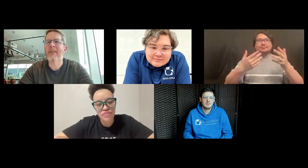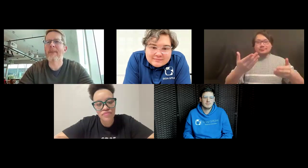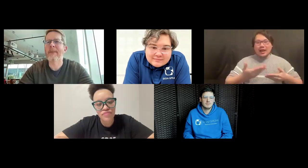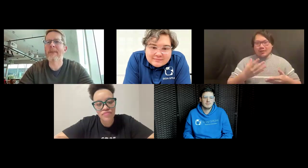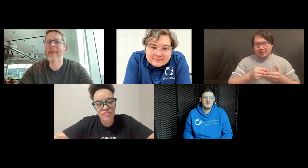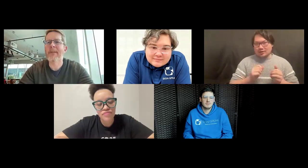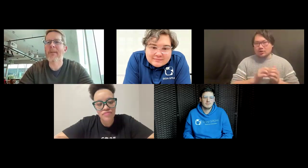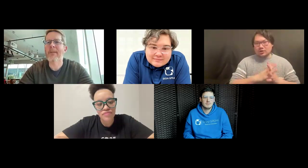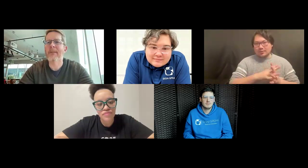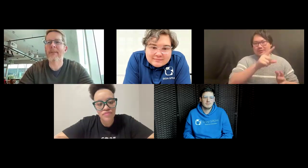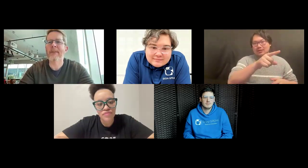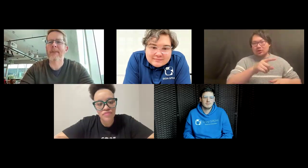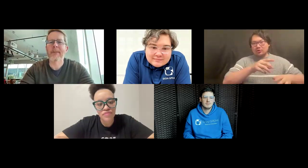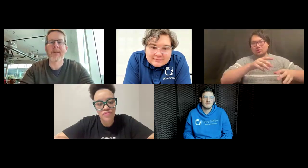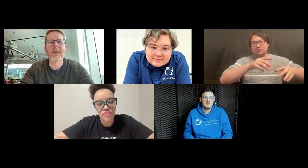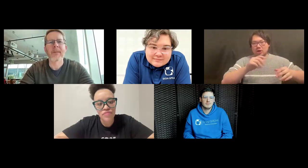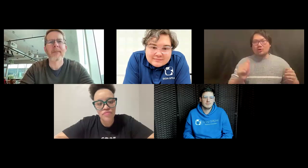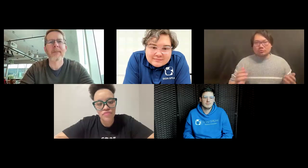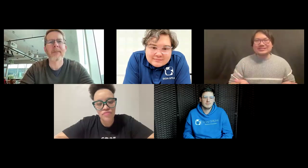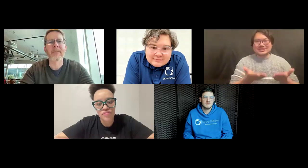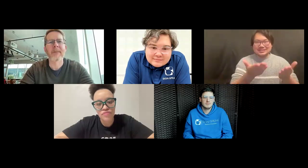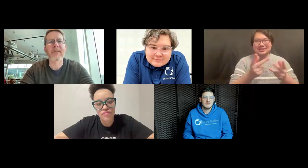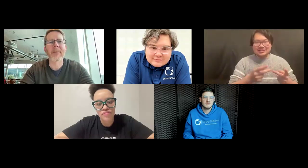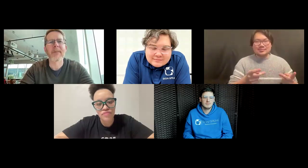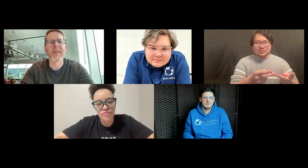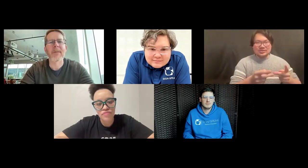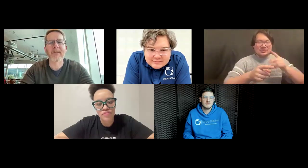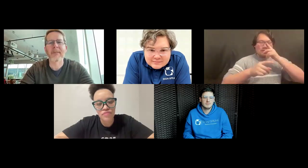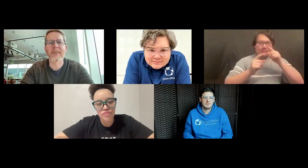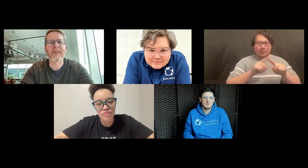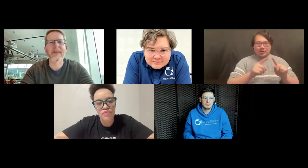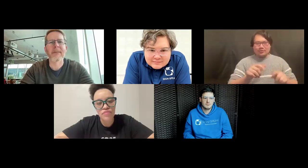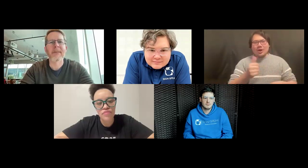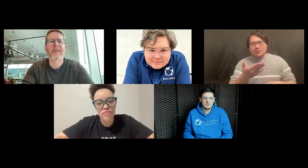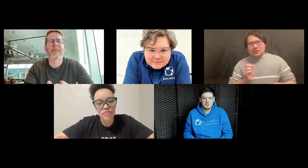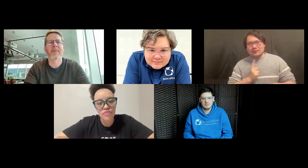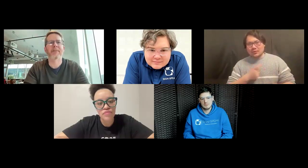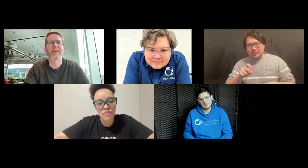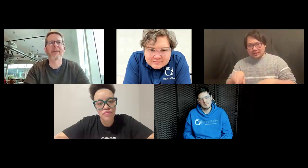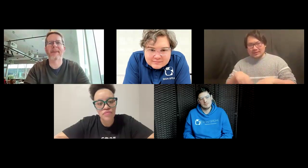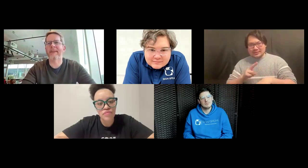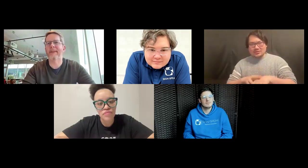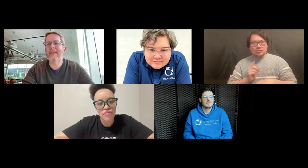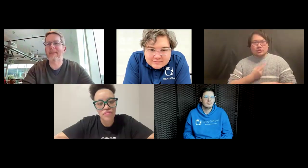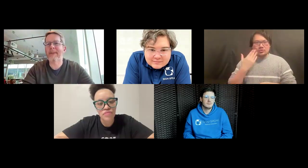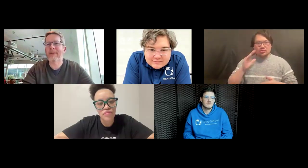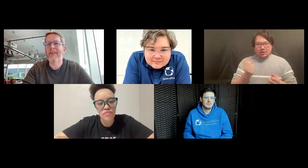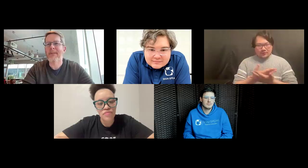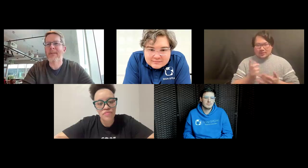peruse there on the website, because we do hire through that platform. And so we would encourage you to look at that as one place